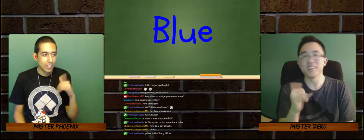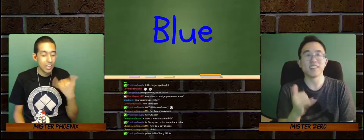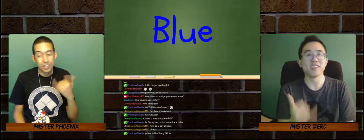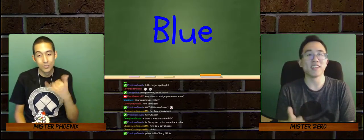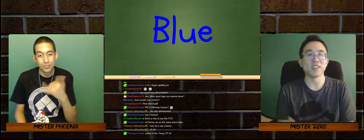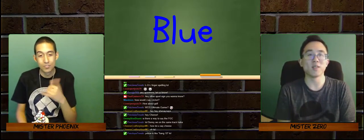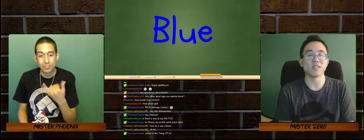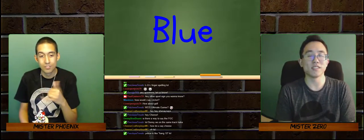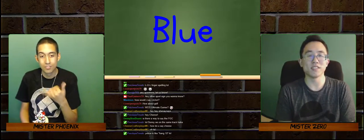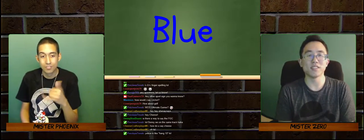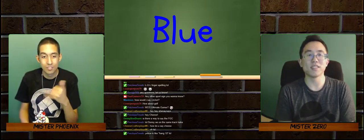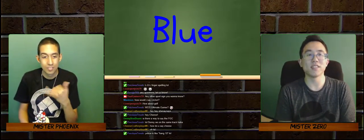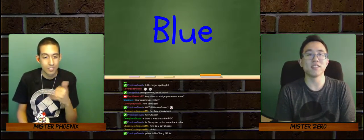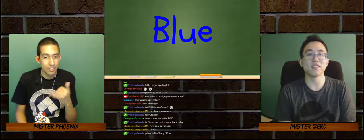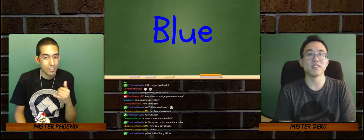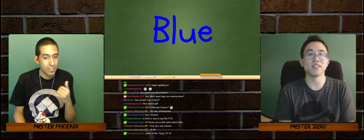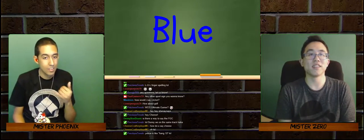Yellow.